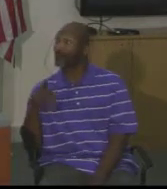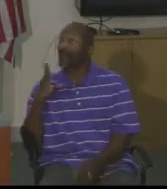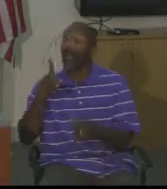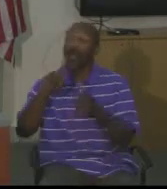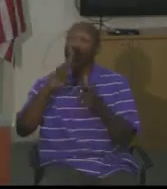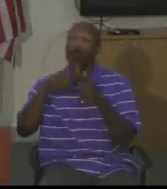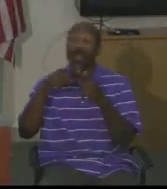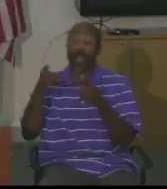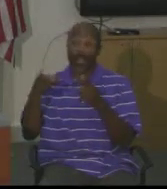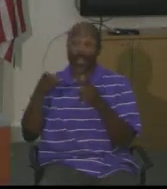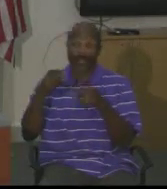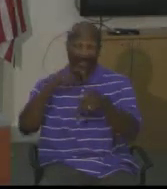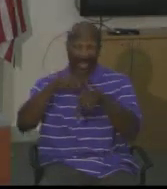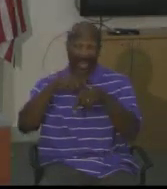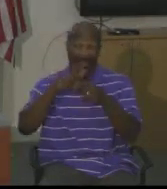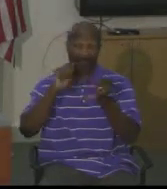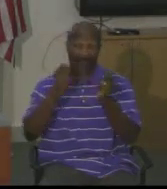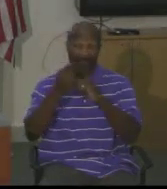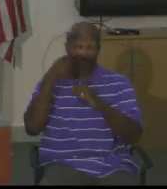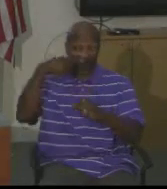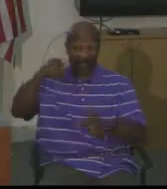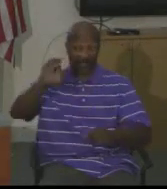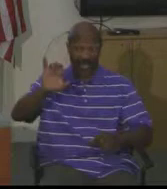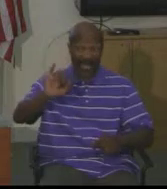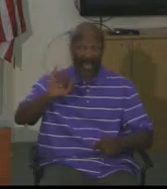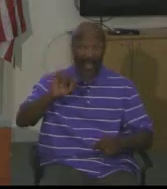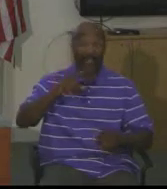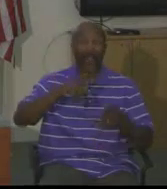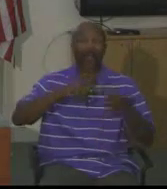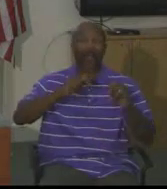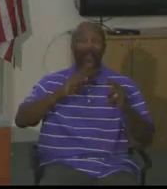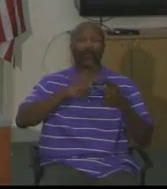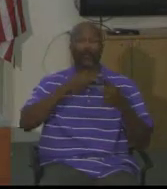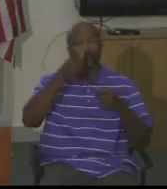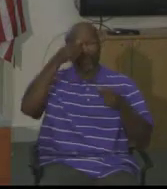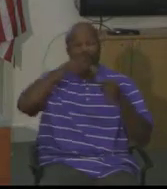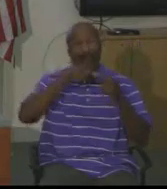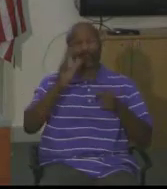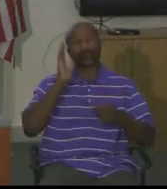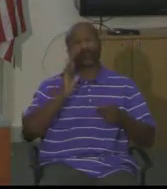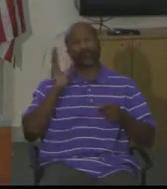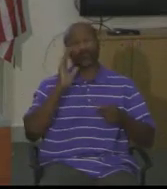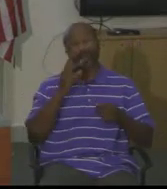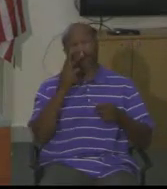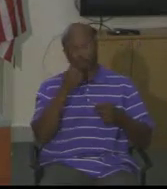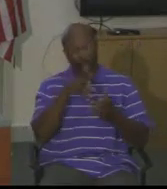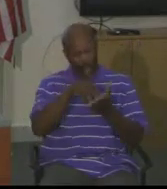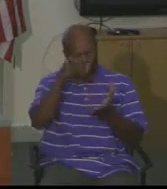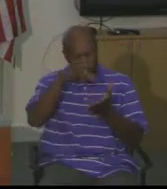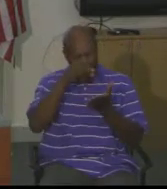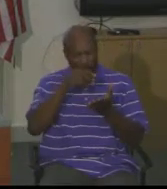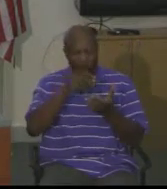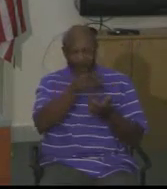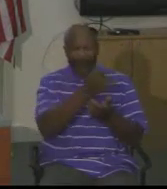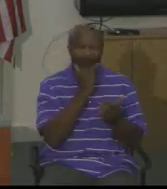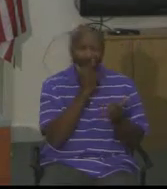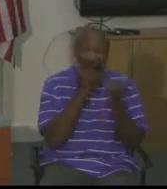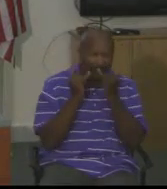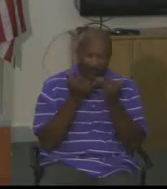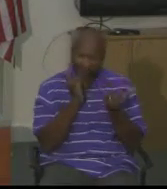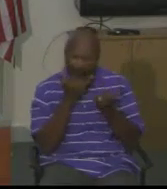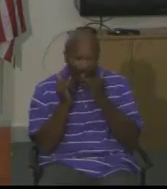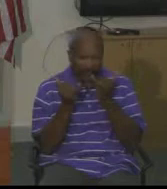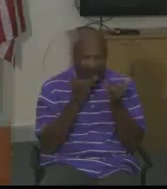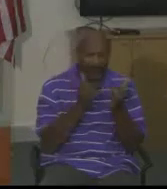When the standard came out for PCI, they were trying to look back at time and look at the standards and try to learn all the mistakes